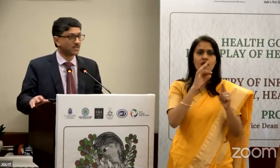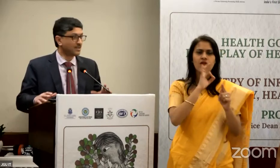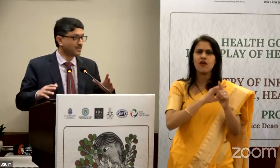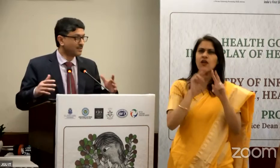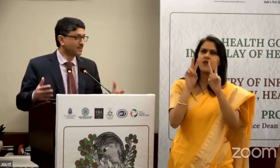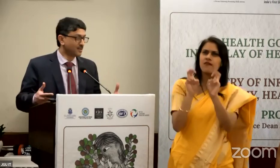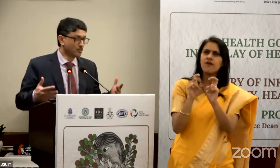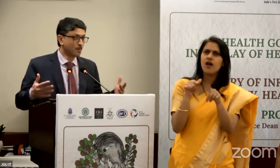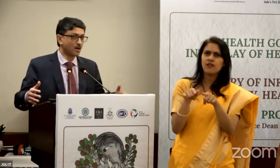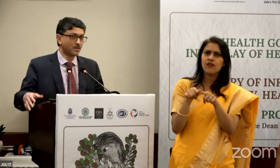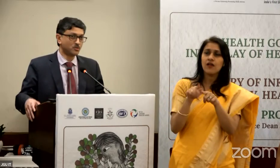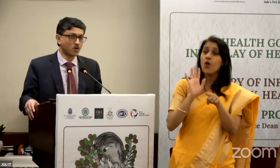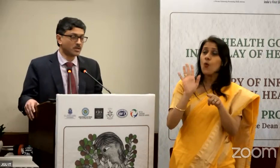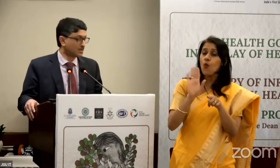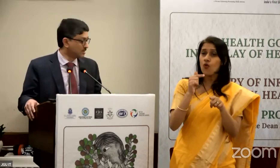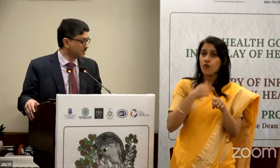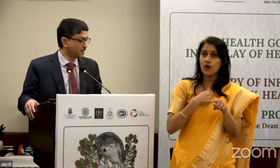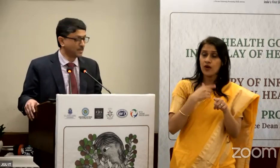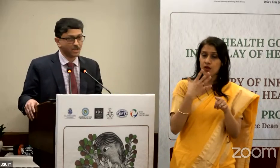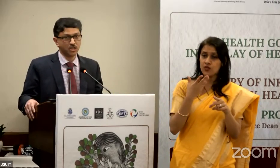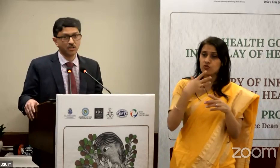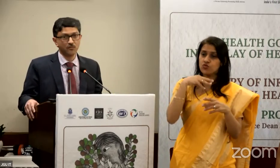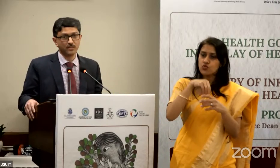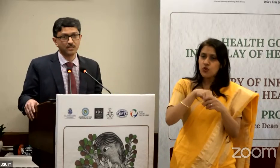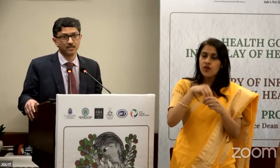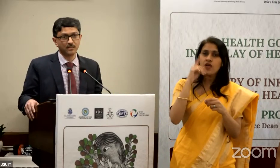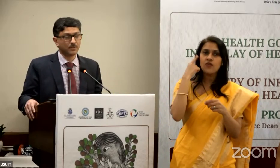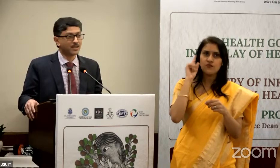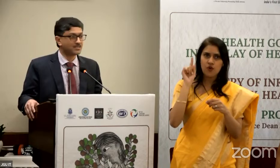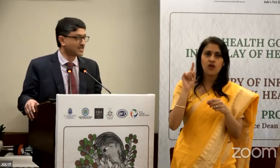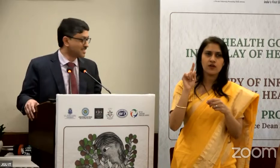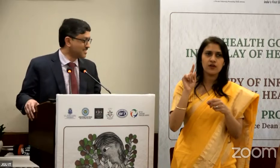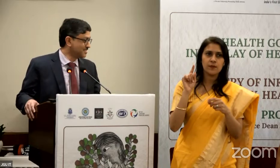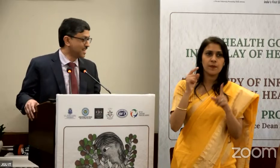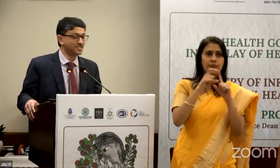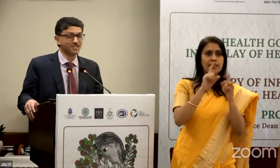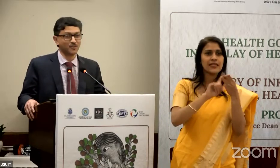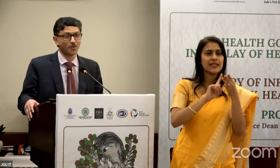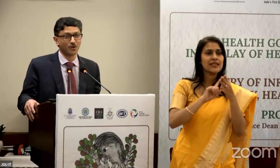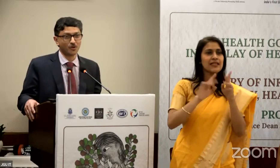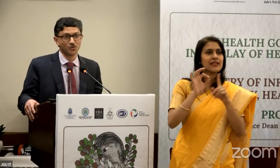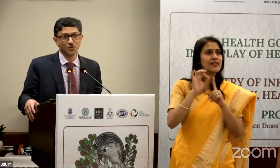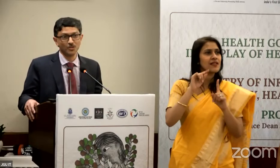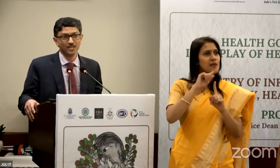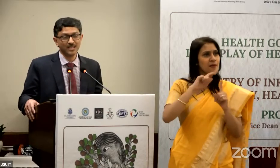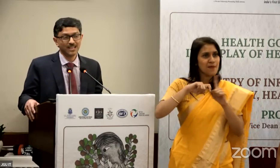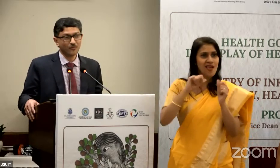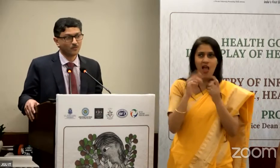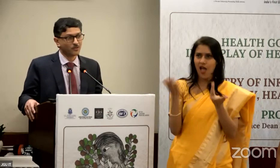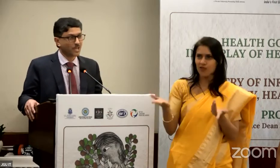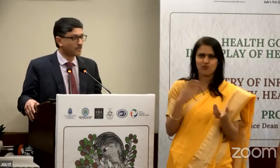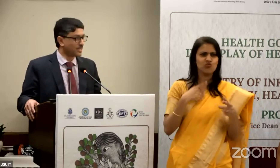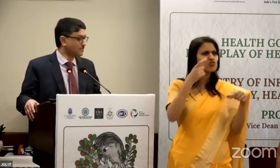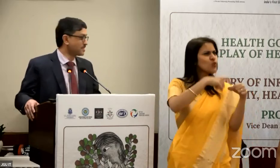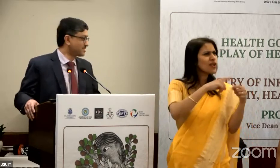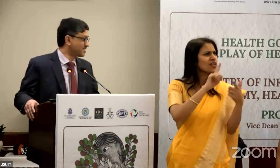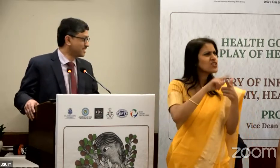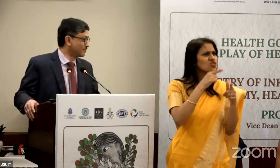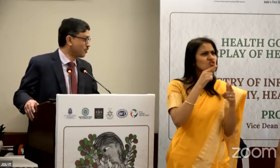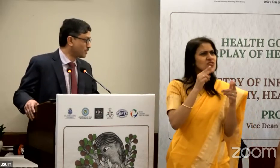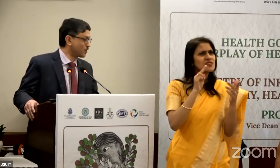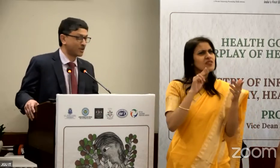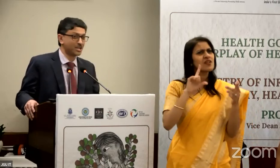should we, join an initiative with Deepika Jain Center and Gender Global Law School, where we have very